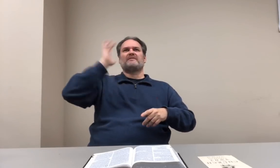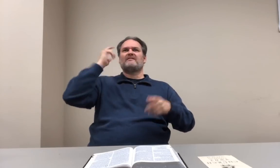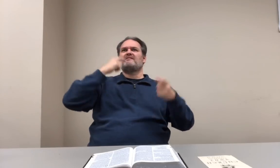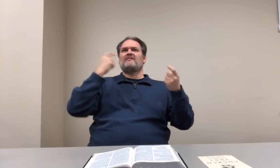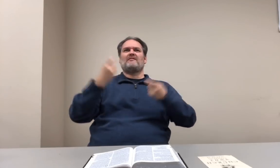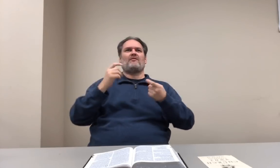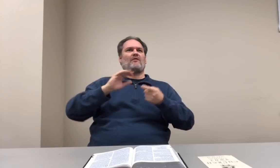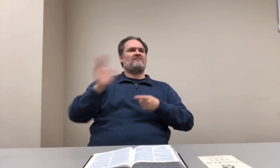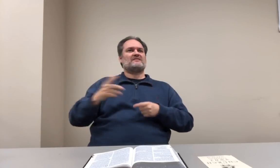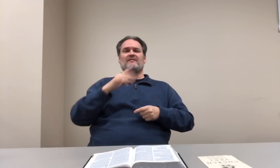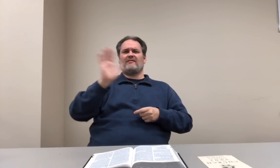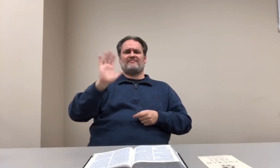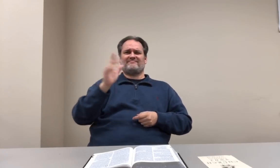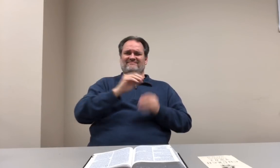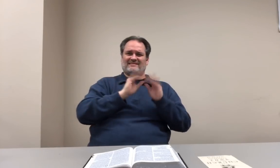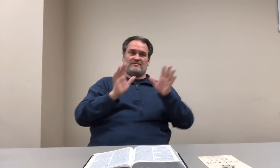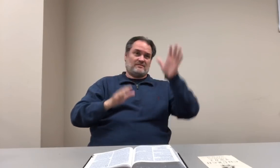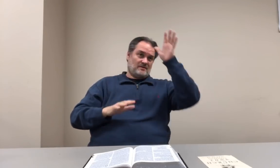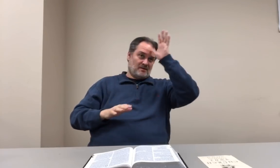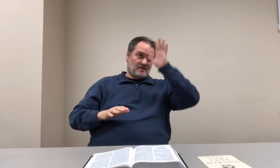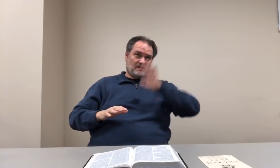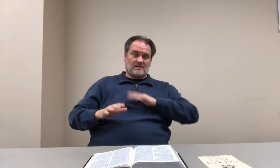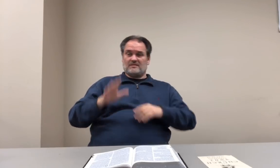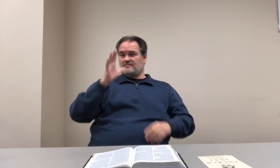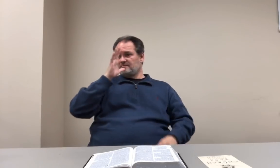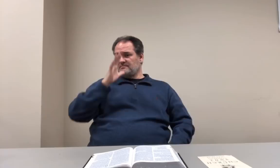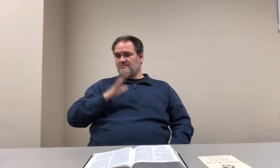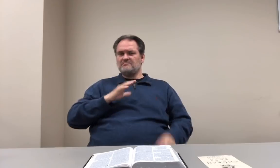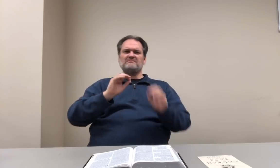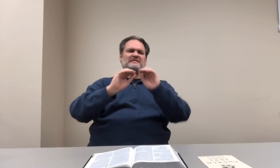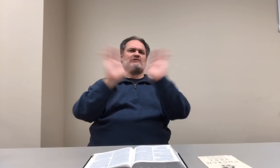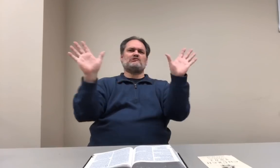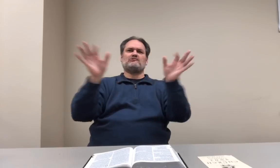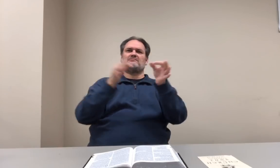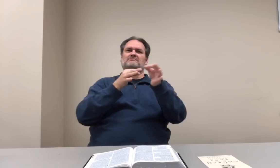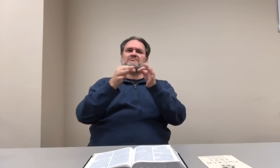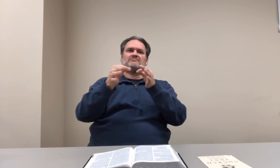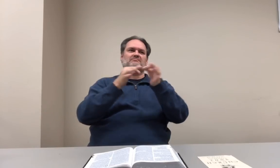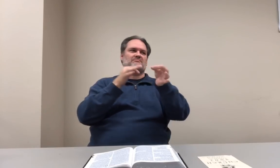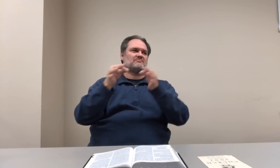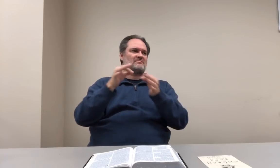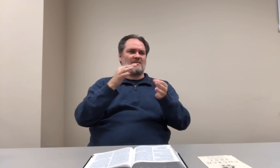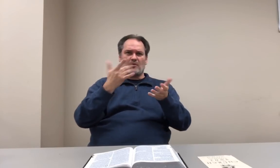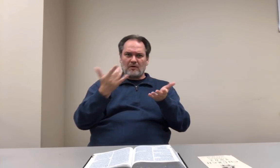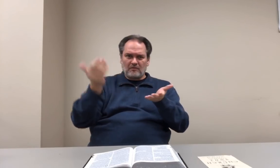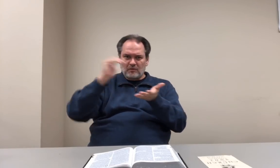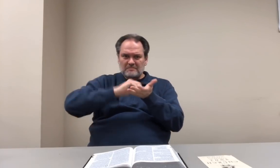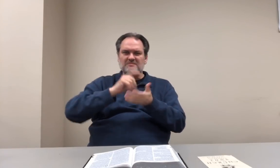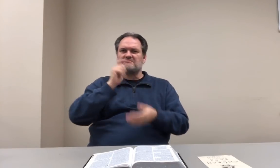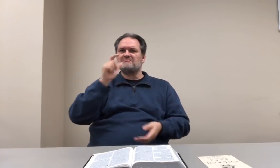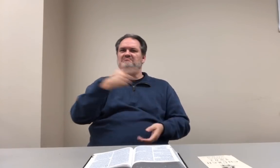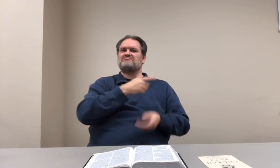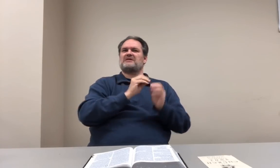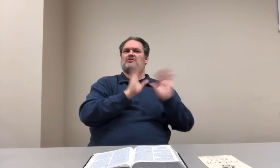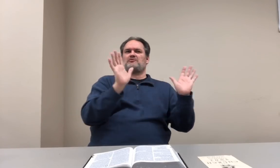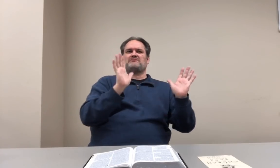And so in summary of these passages, we can say that God is immutable in his essence, his knowledge, his will, and